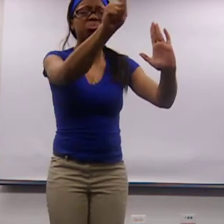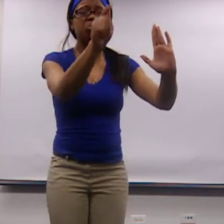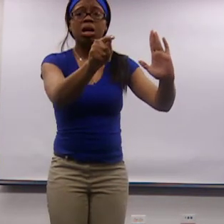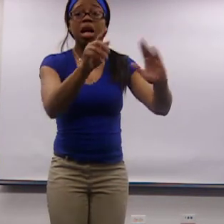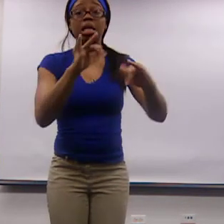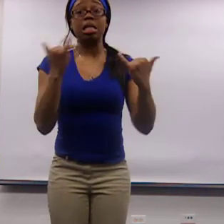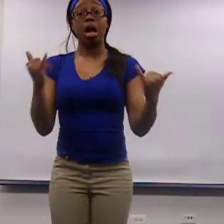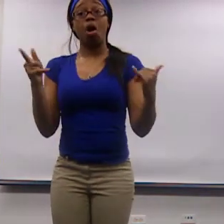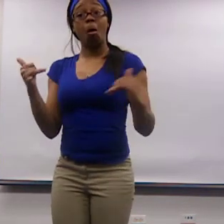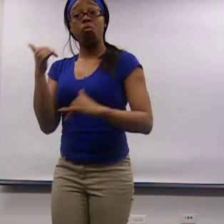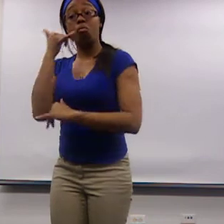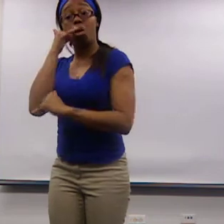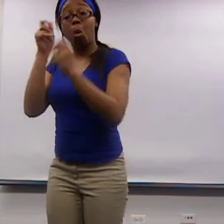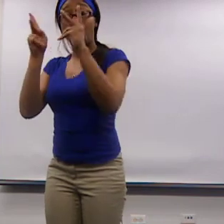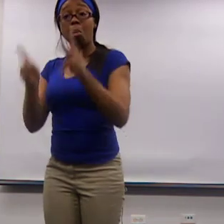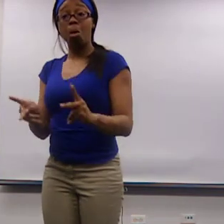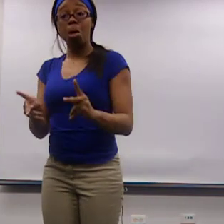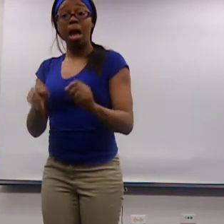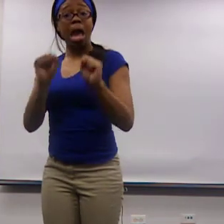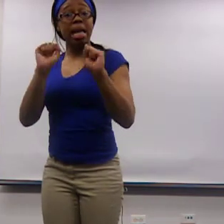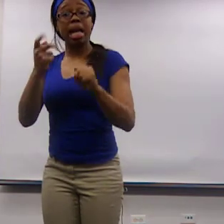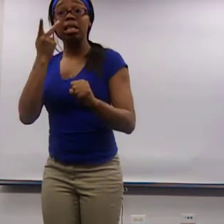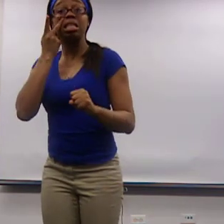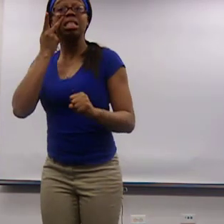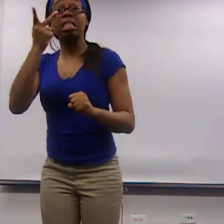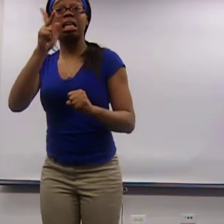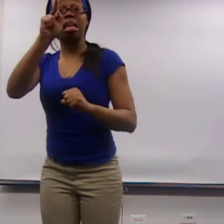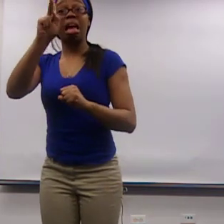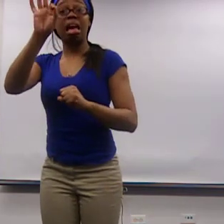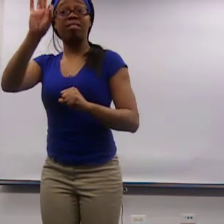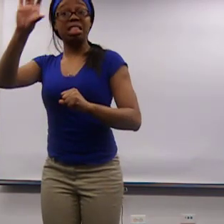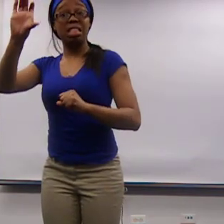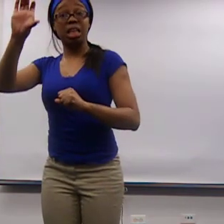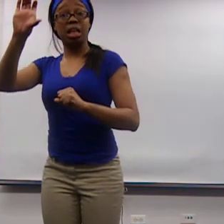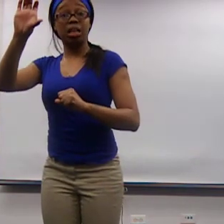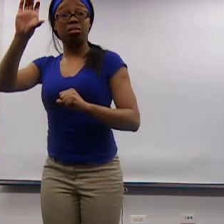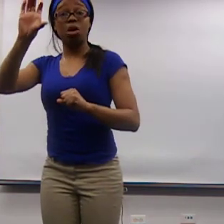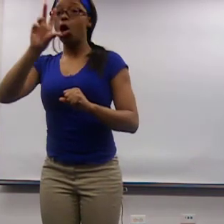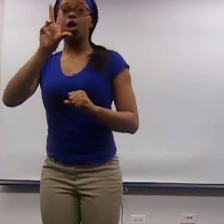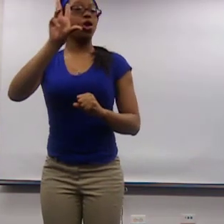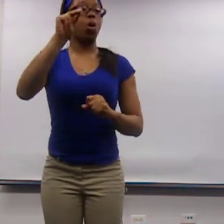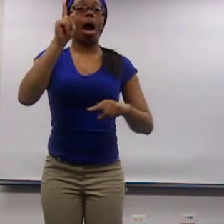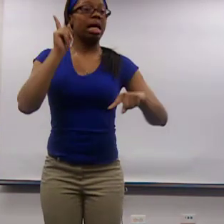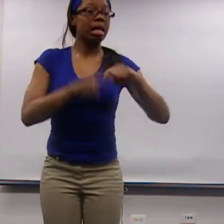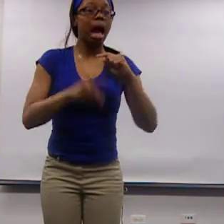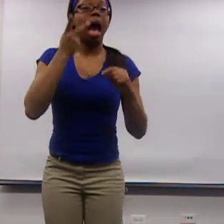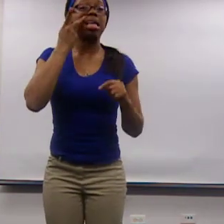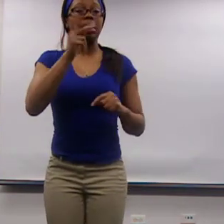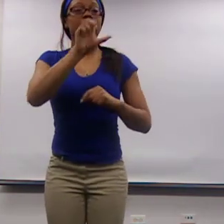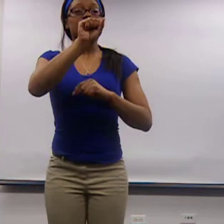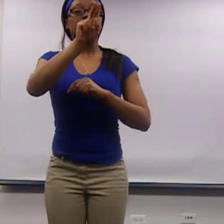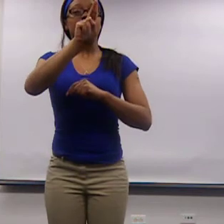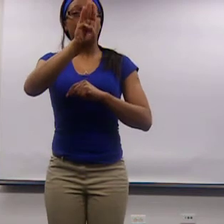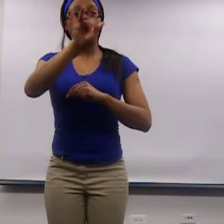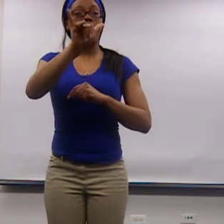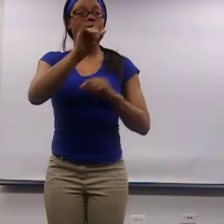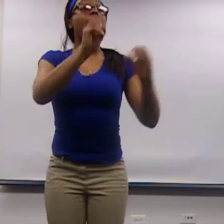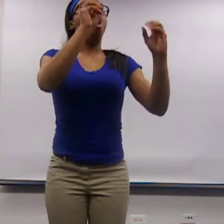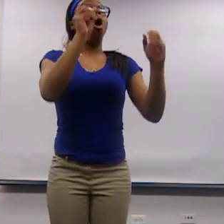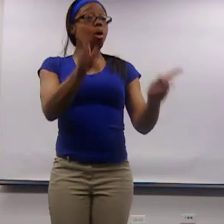person, you say, can you see the Kentucky Fried Chicken? No, I can't. I can see a Subway. Okay, you're on this street at this corner. We can send somebody out